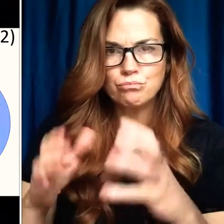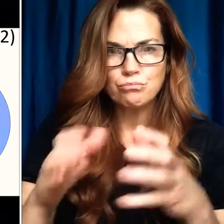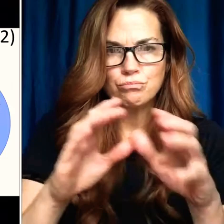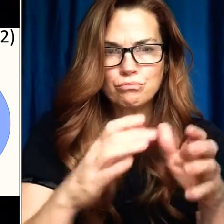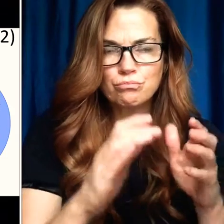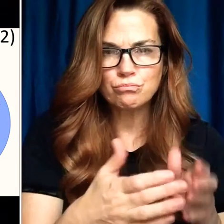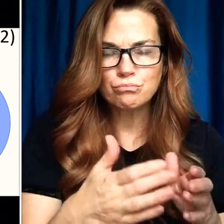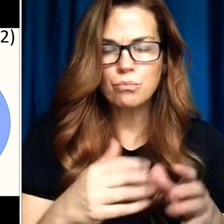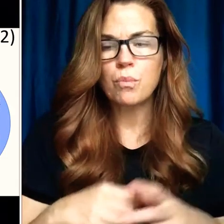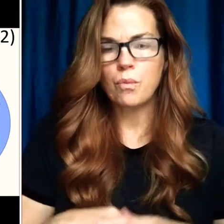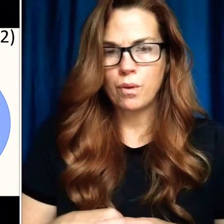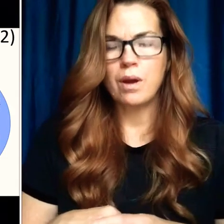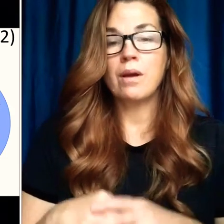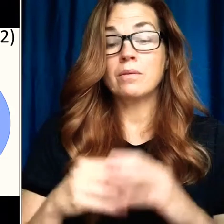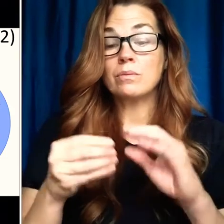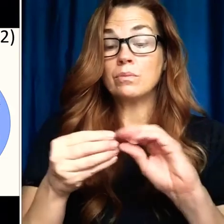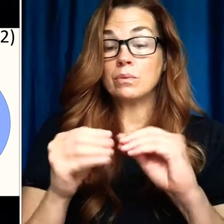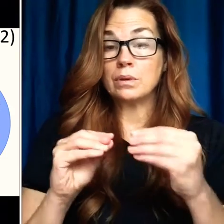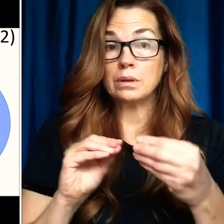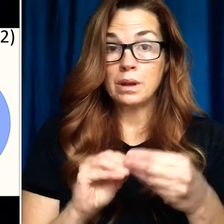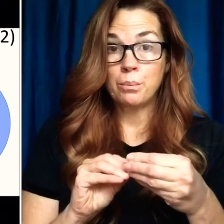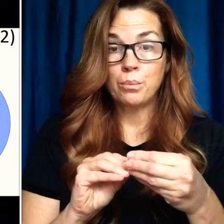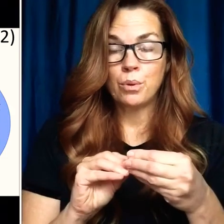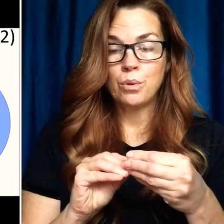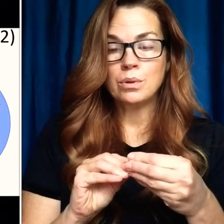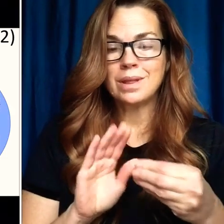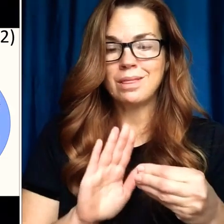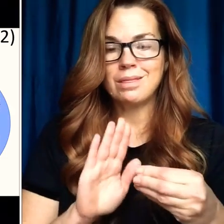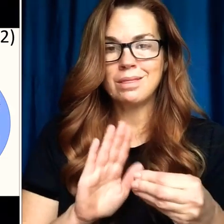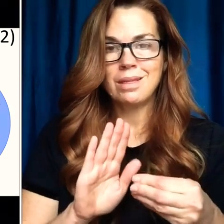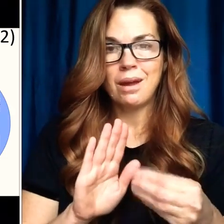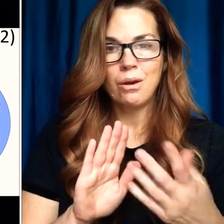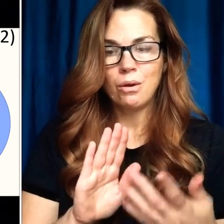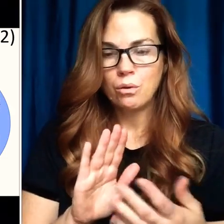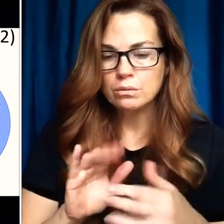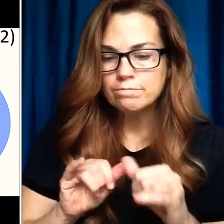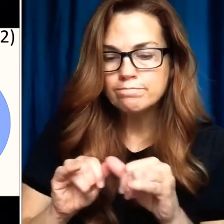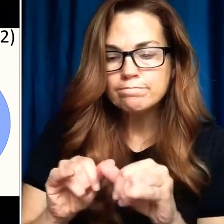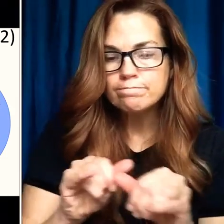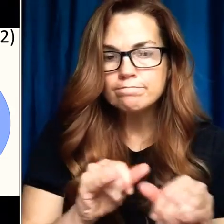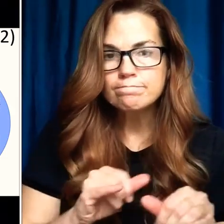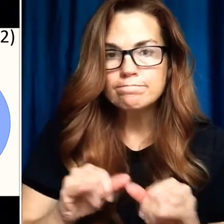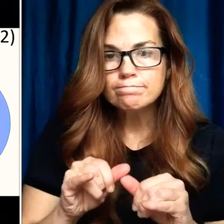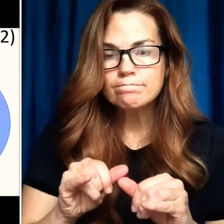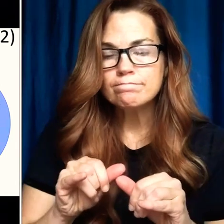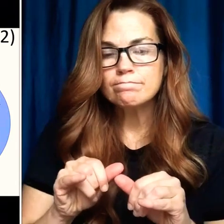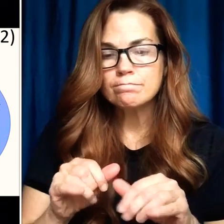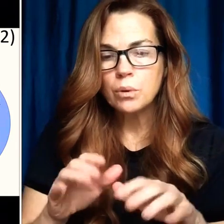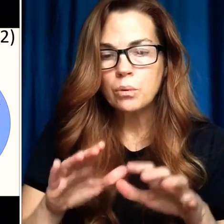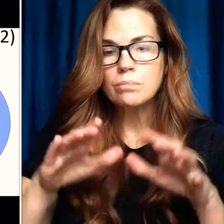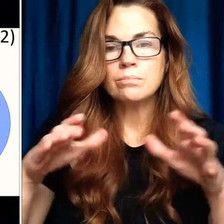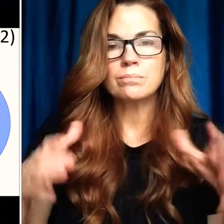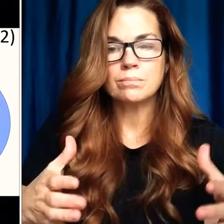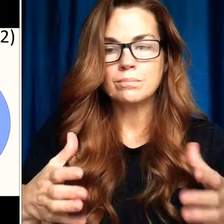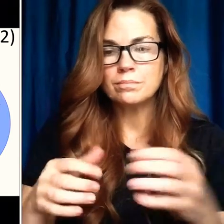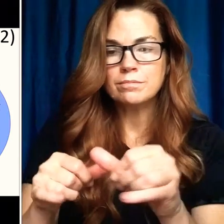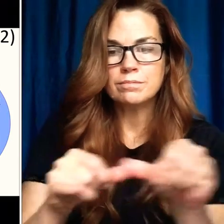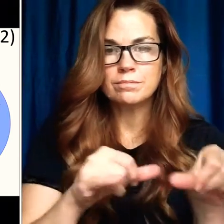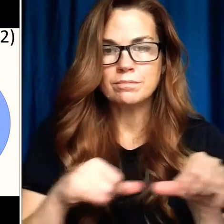sharing characteristics. There's something about those numbers that's alike. We'll talk more about that during the video. Why do we